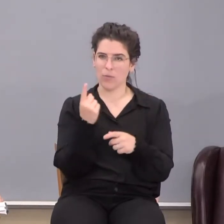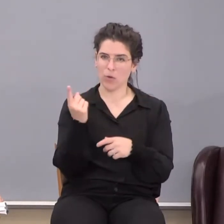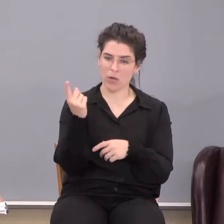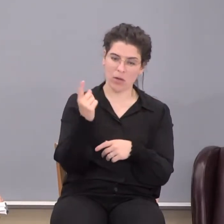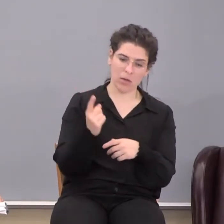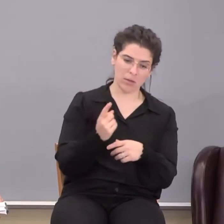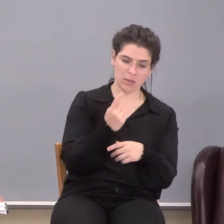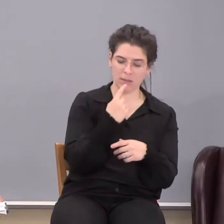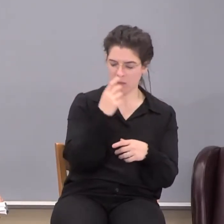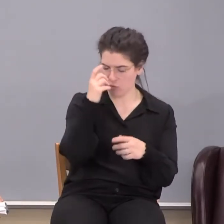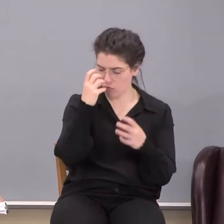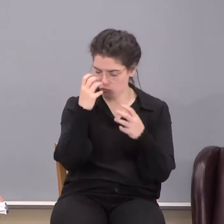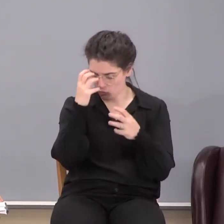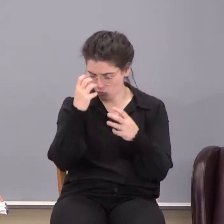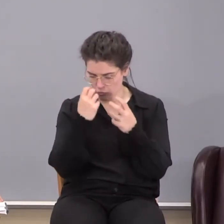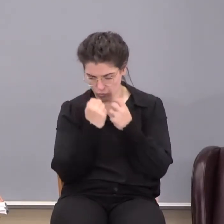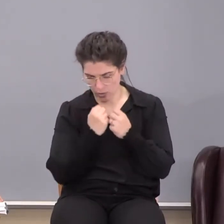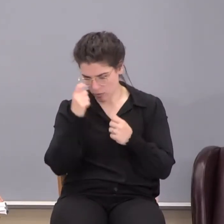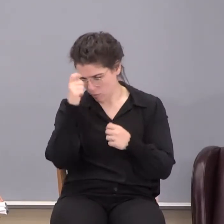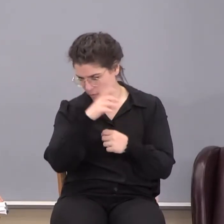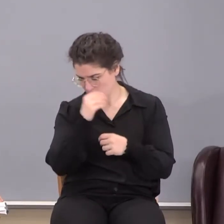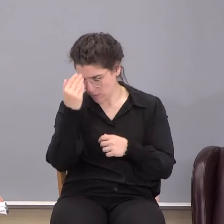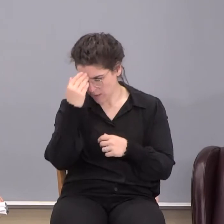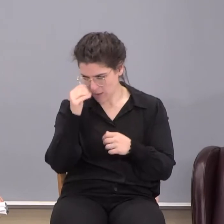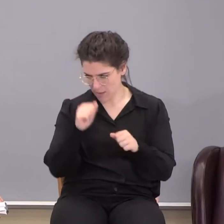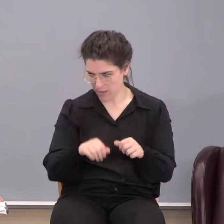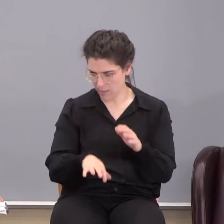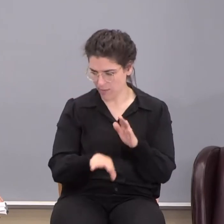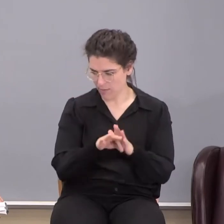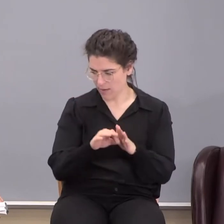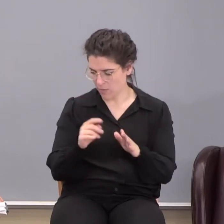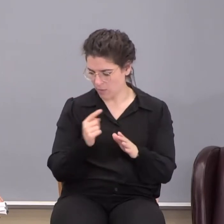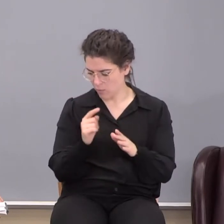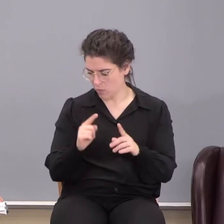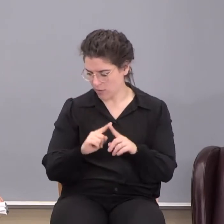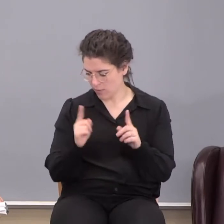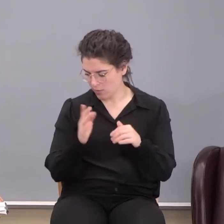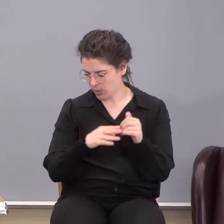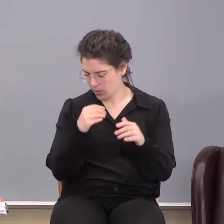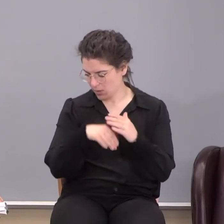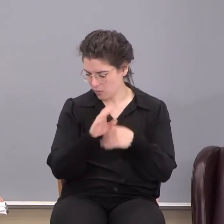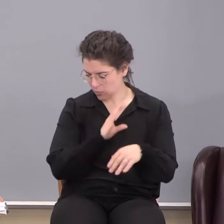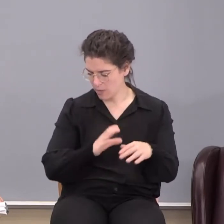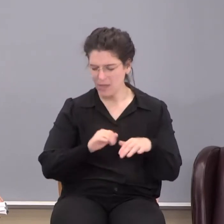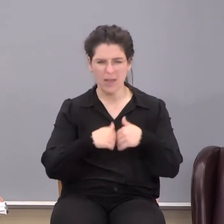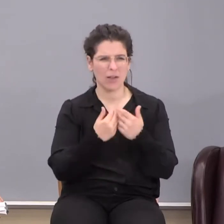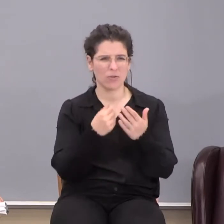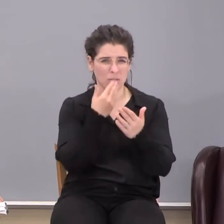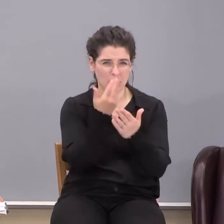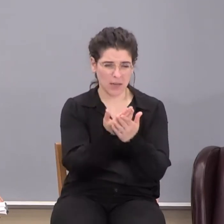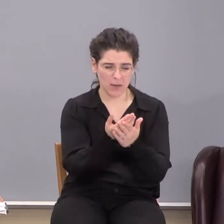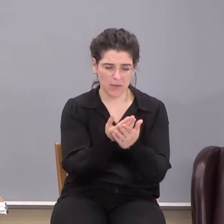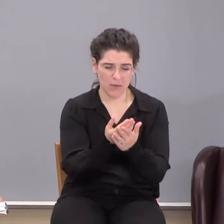suggests that the treasures of wisdom and knowledge can be found somewhere other than in Christ, he says, wait a minute, how did you get in here in the first place?